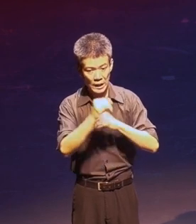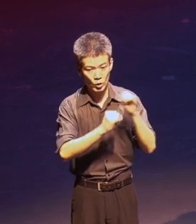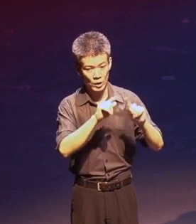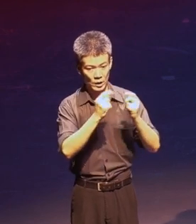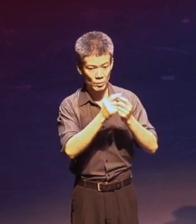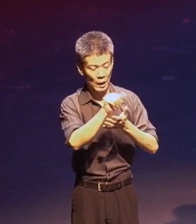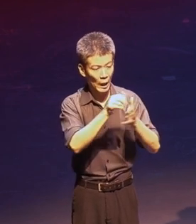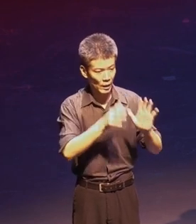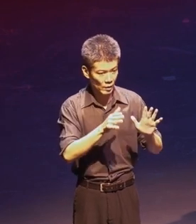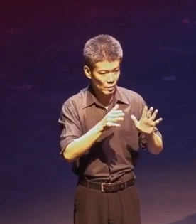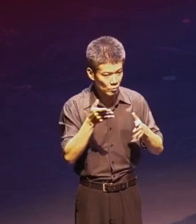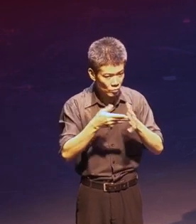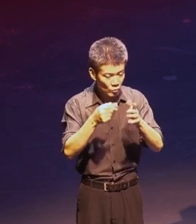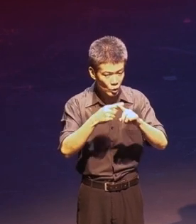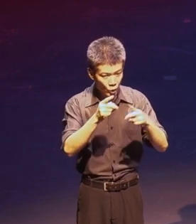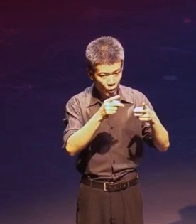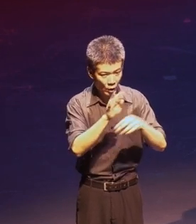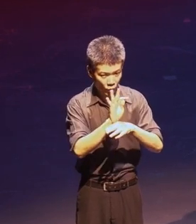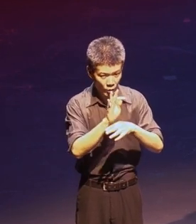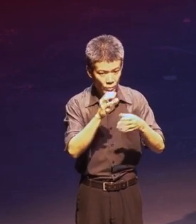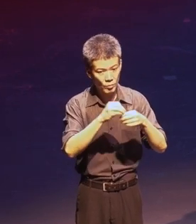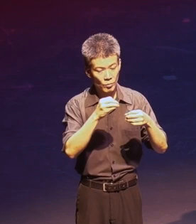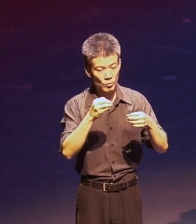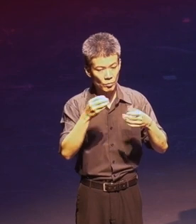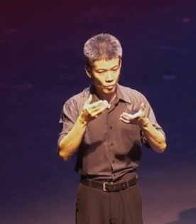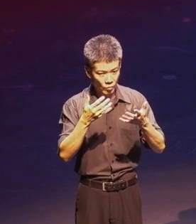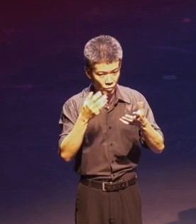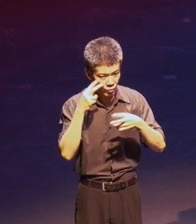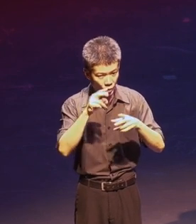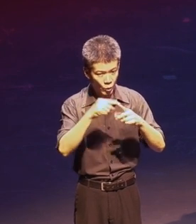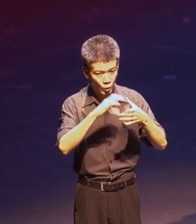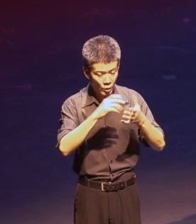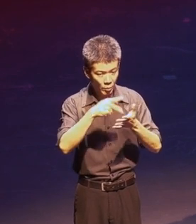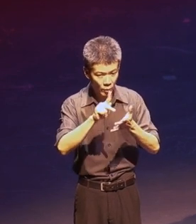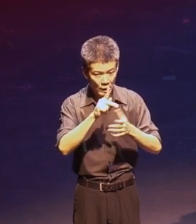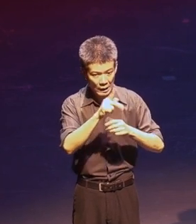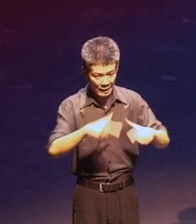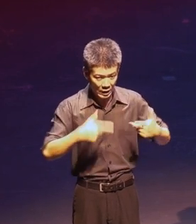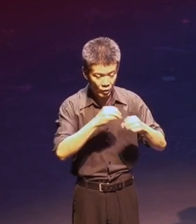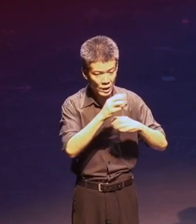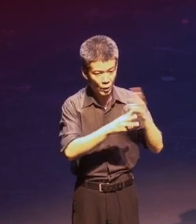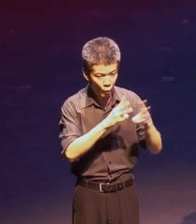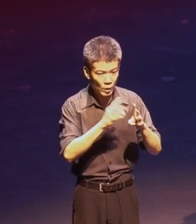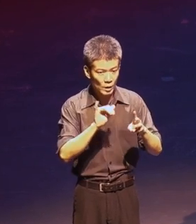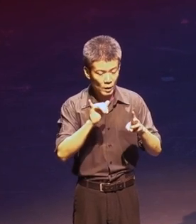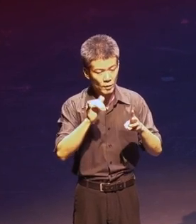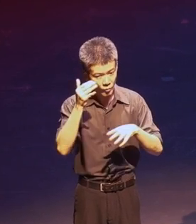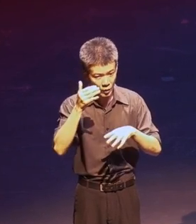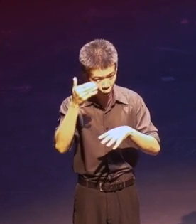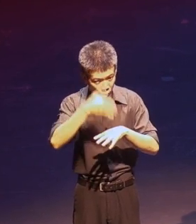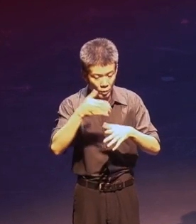team of artists to present short films, inviting viewers to contemplate living in a world that